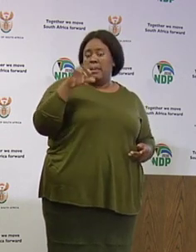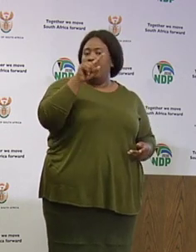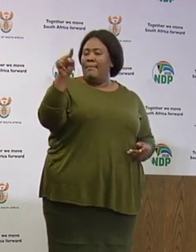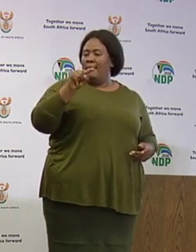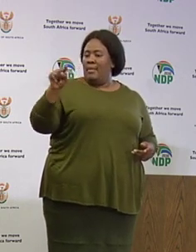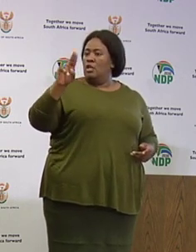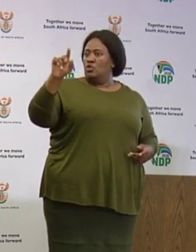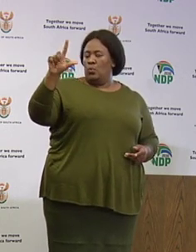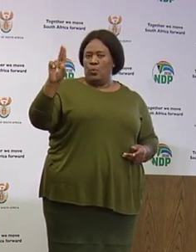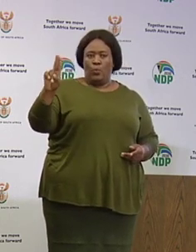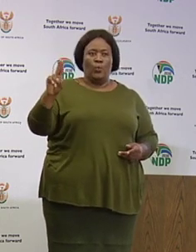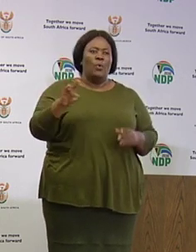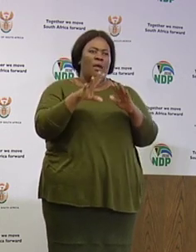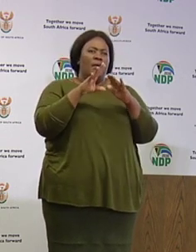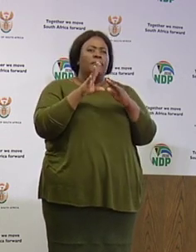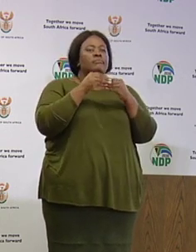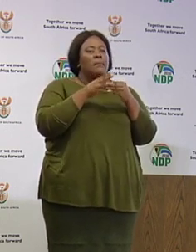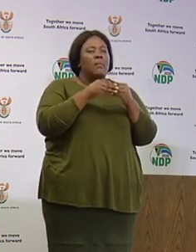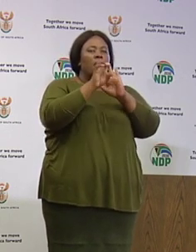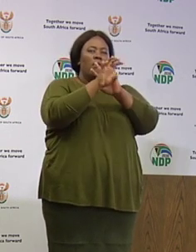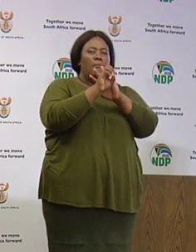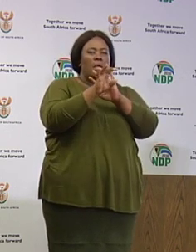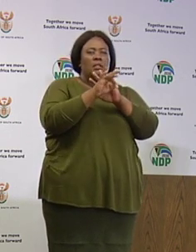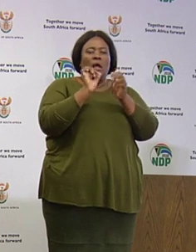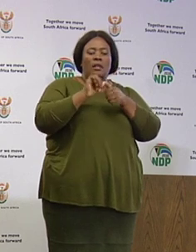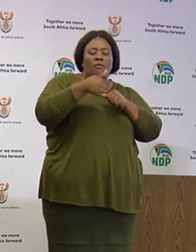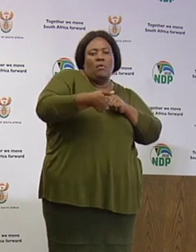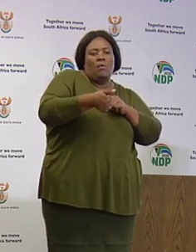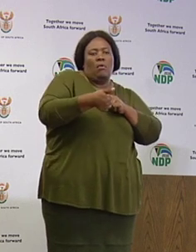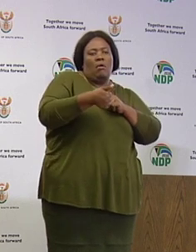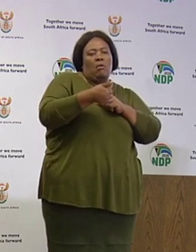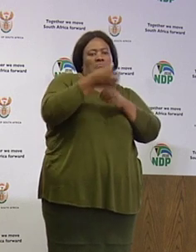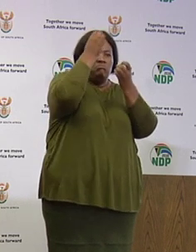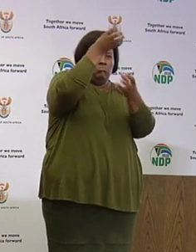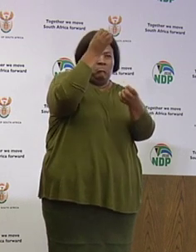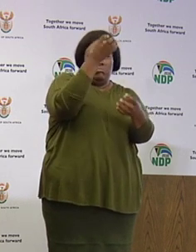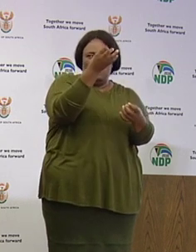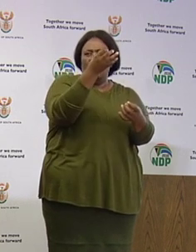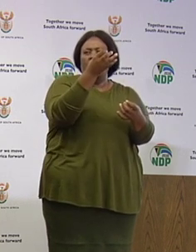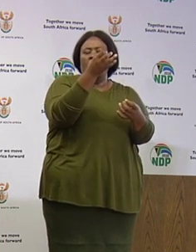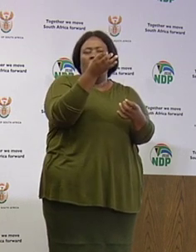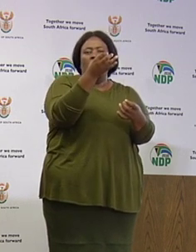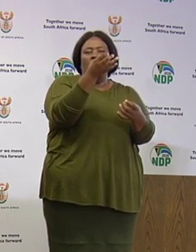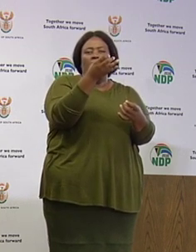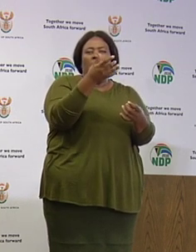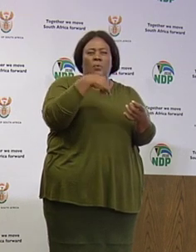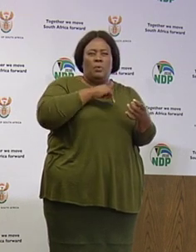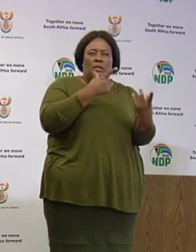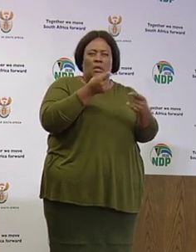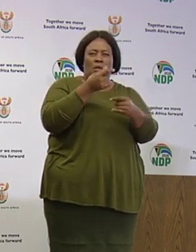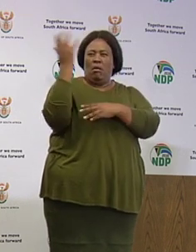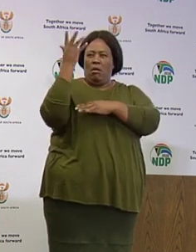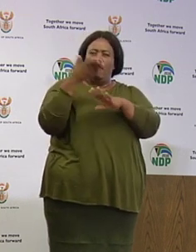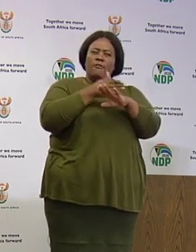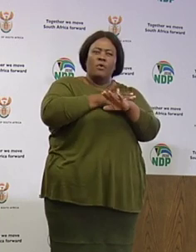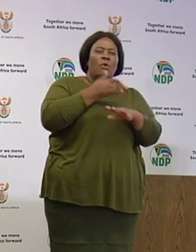media, this is a follow-up briefing to you, following on the briefing that we gave to you on the 23rd